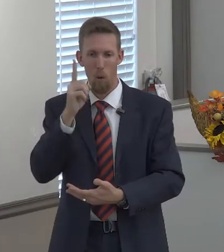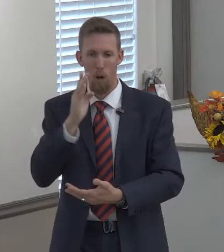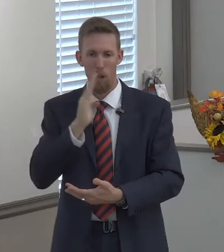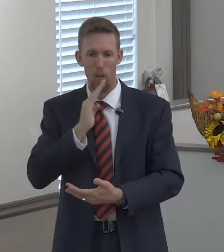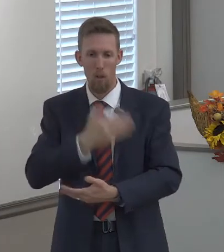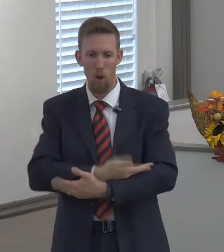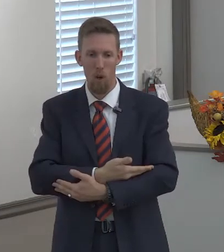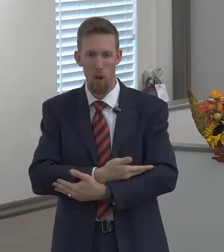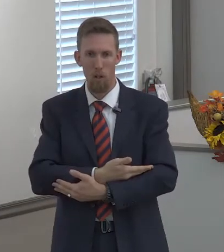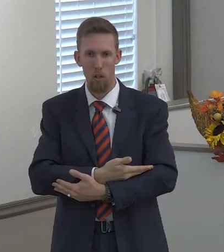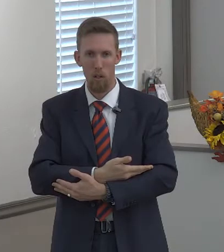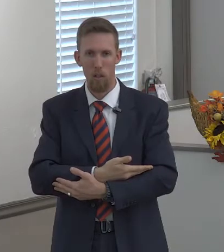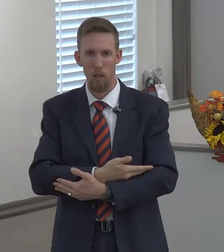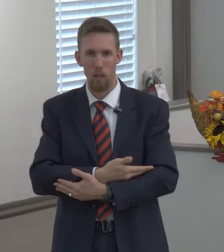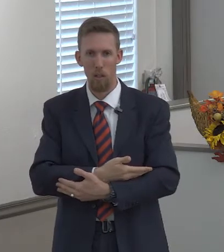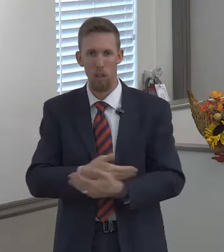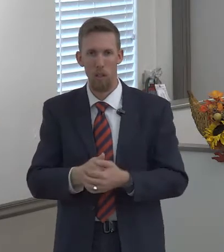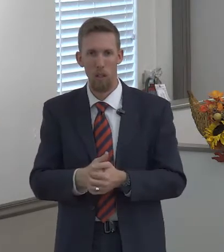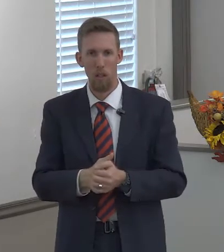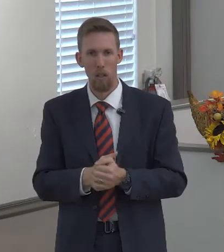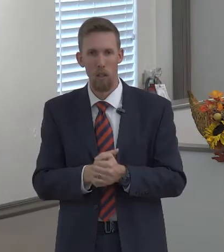life.